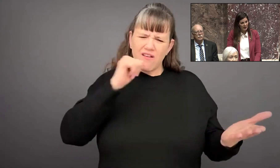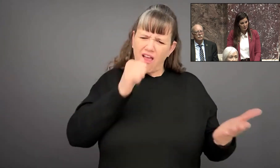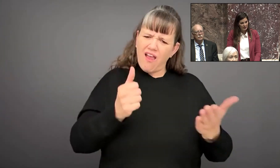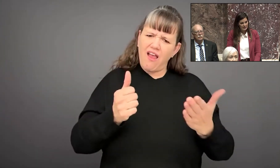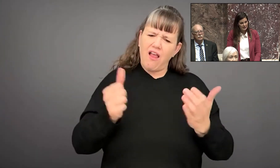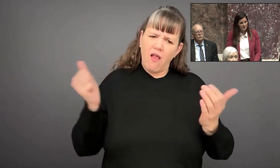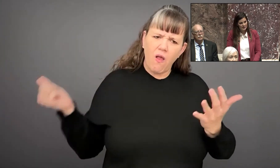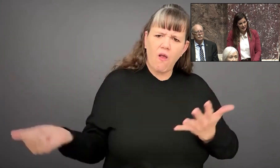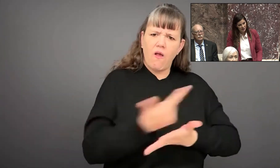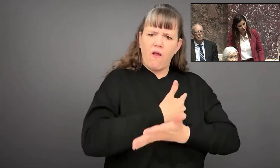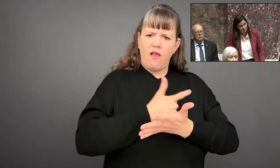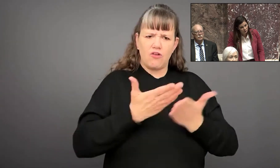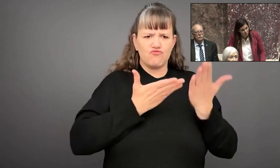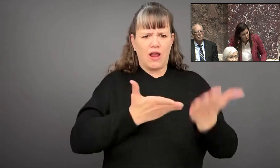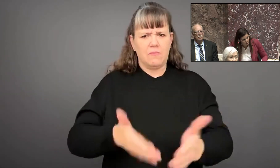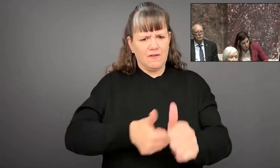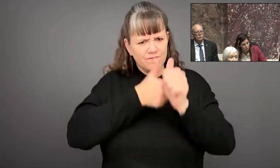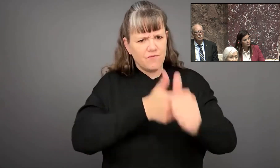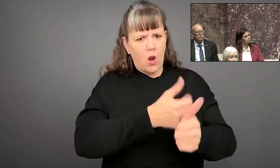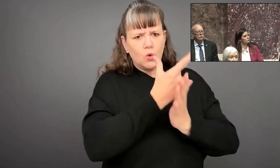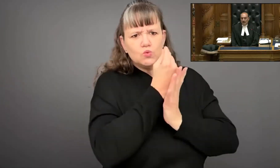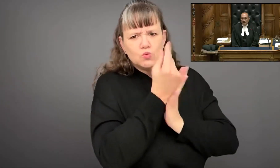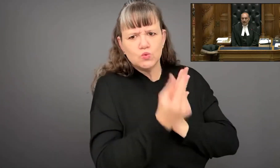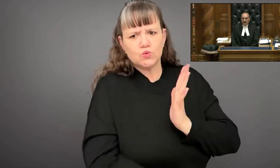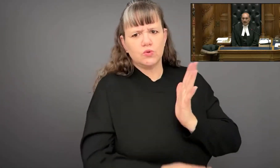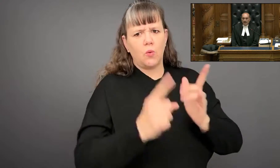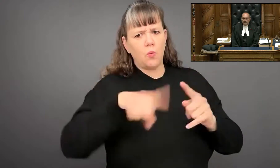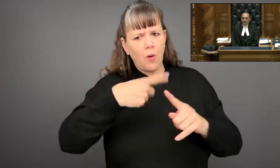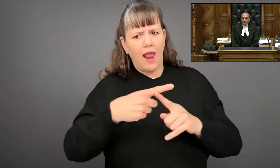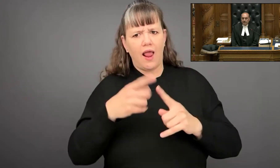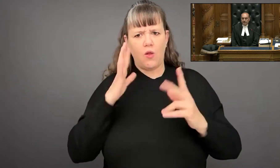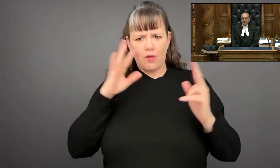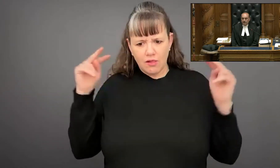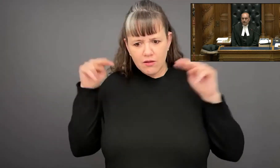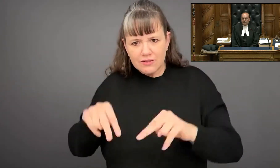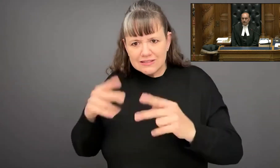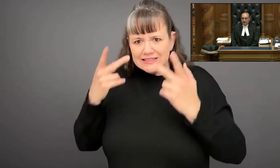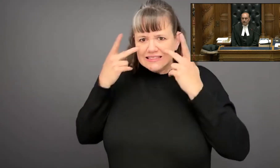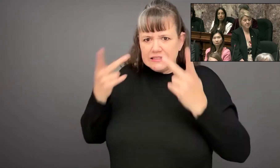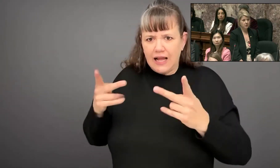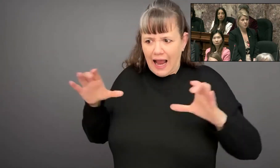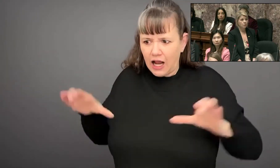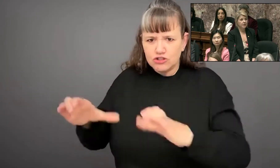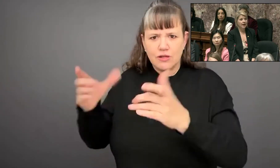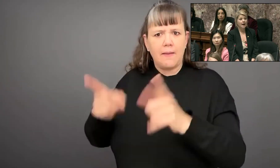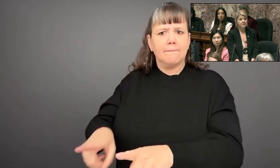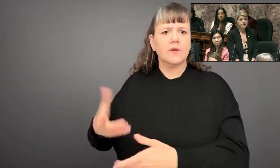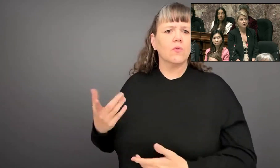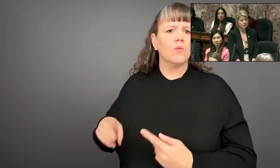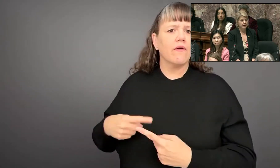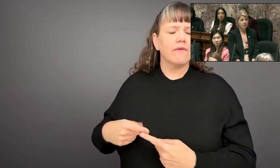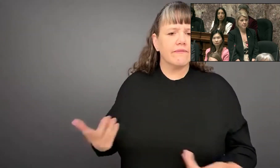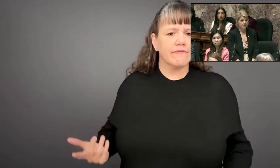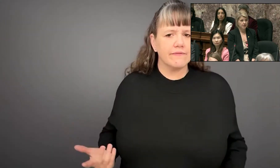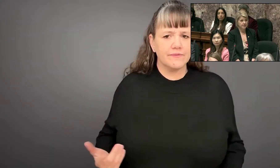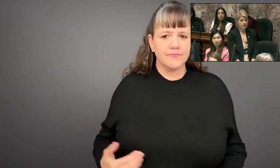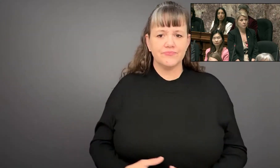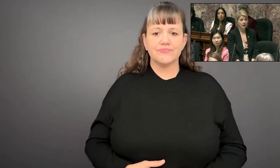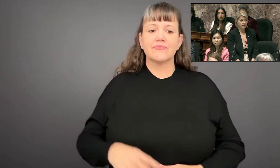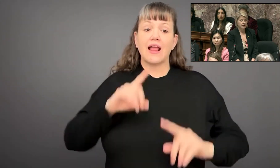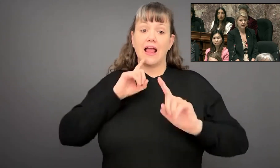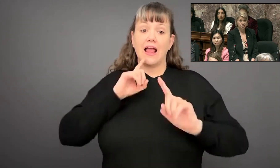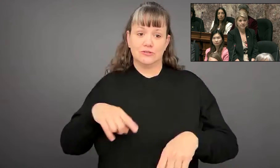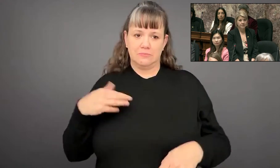and families expect action? Minister. Thank you, Honourable Speaker. We absolutely are